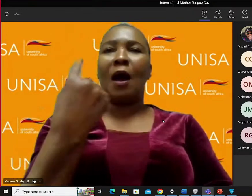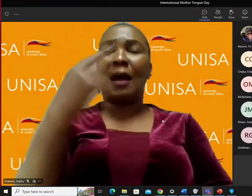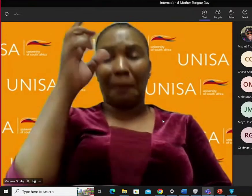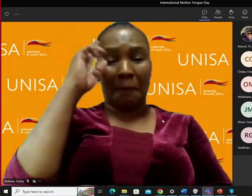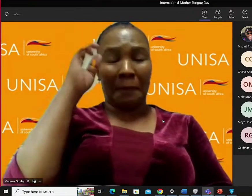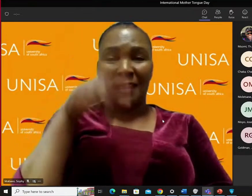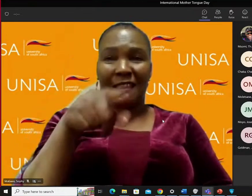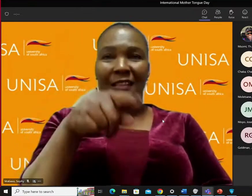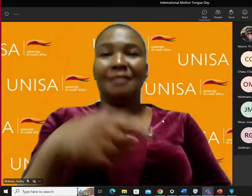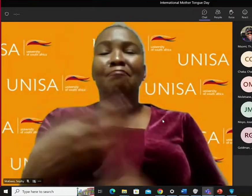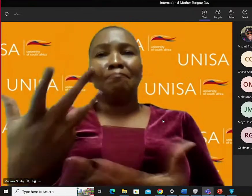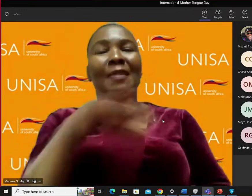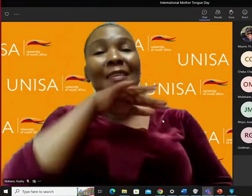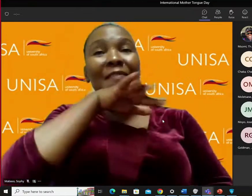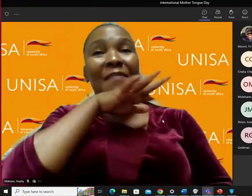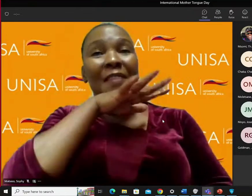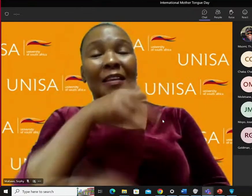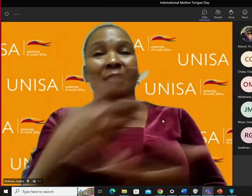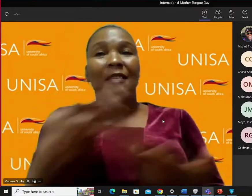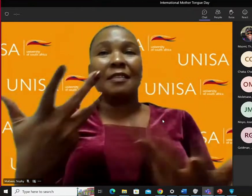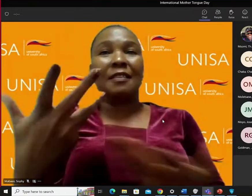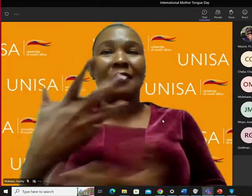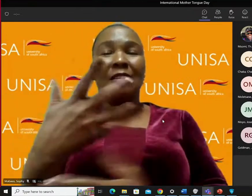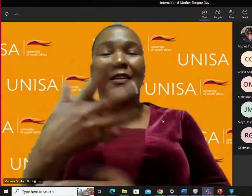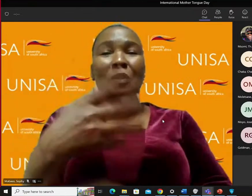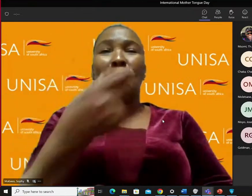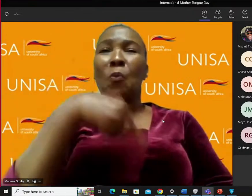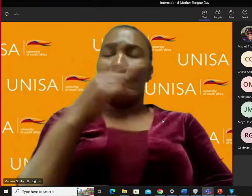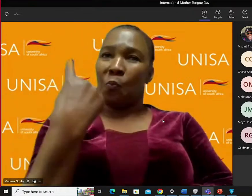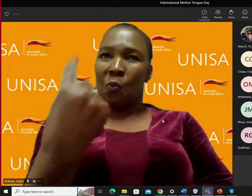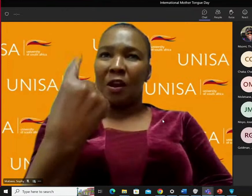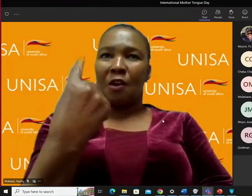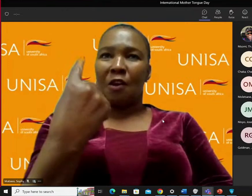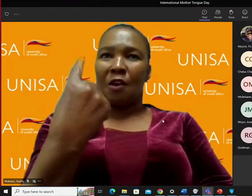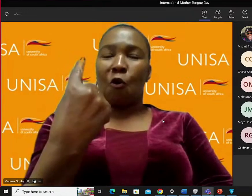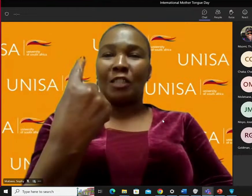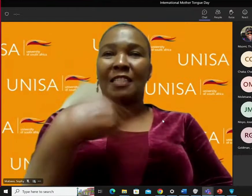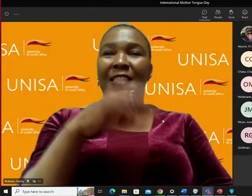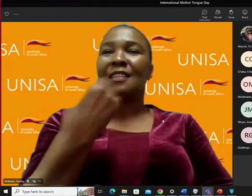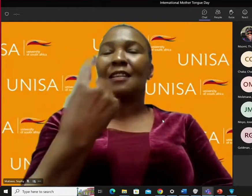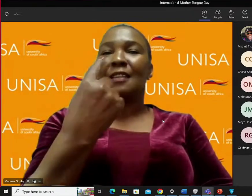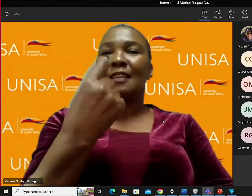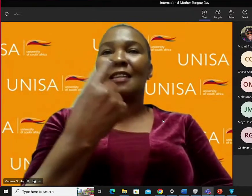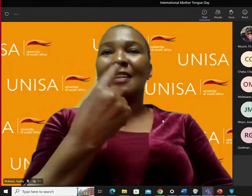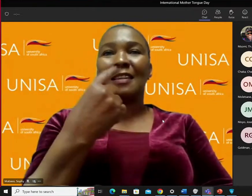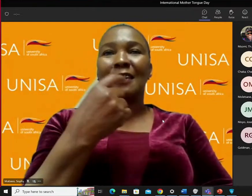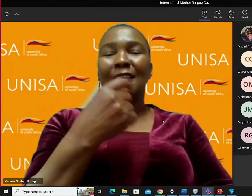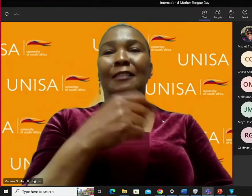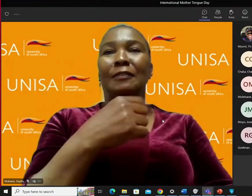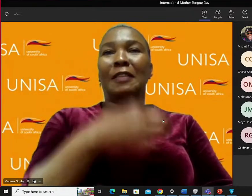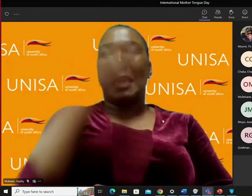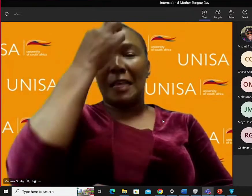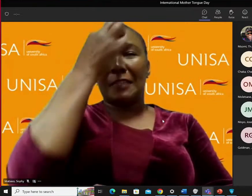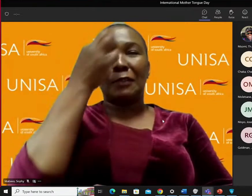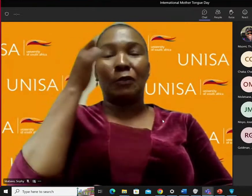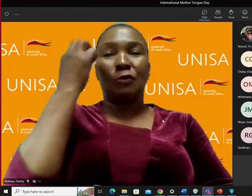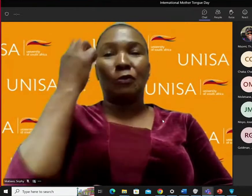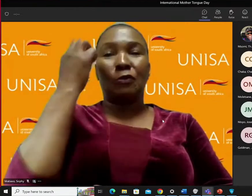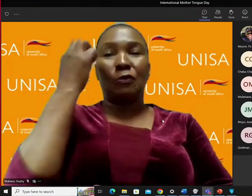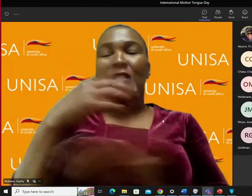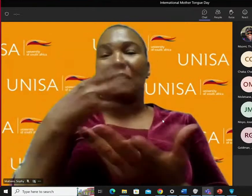In Afrikaans, it's Onses Ian. In Sesotho, it's Rinto Elingwe. And